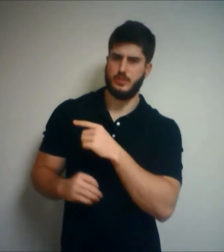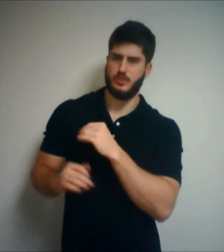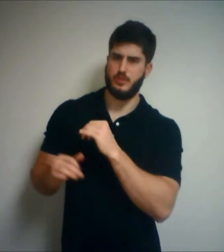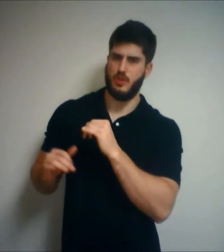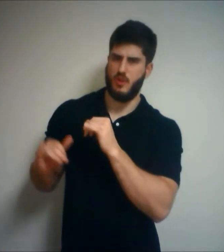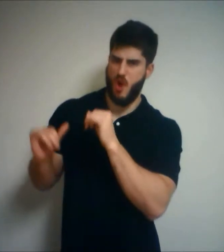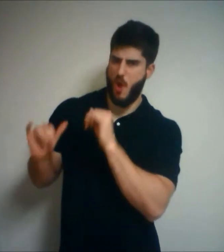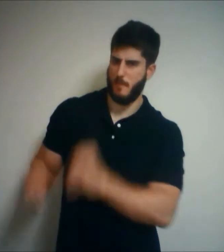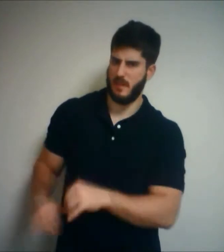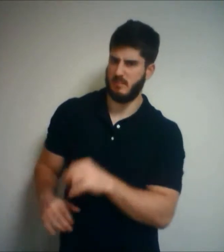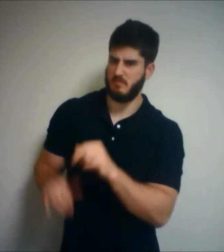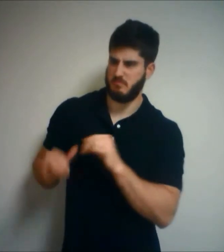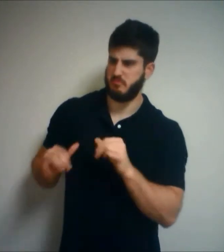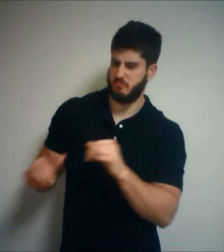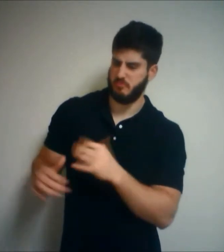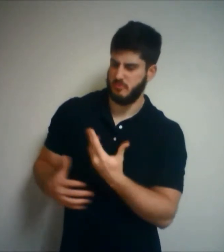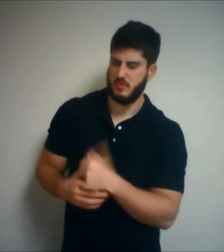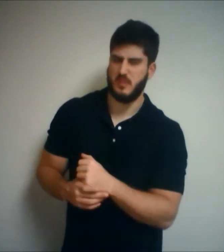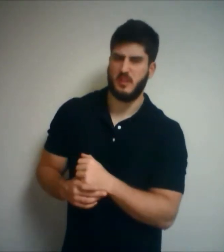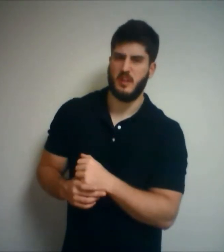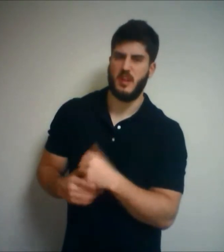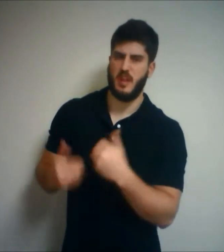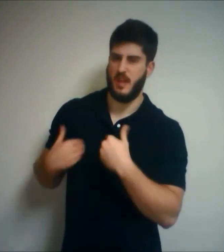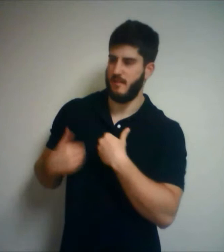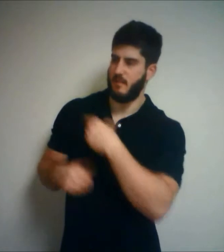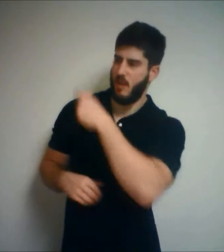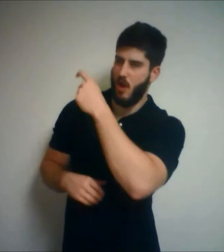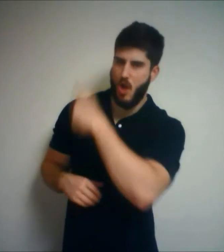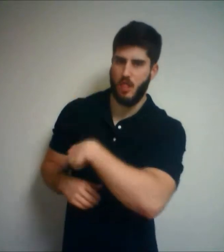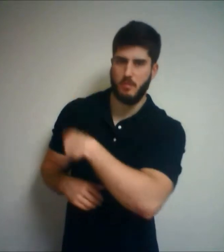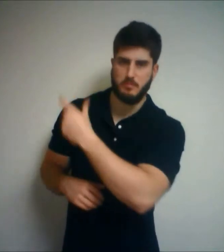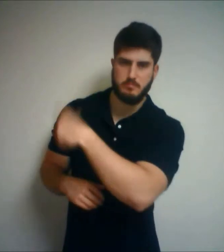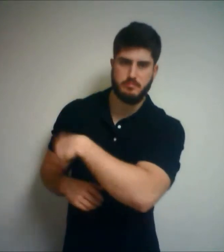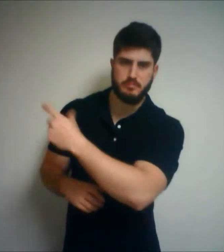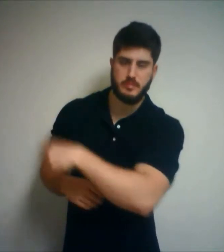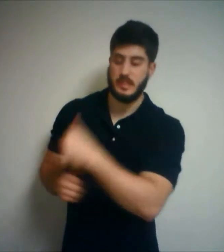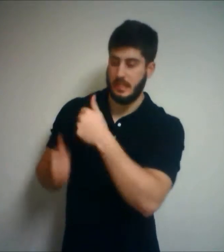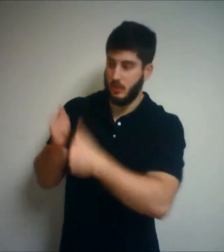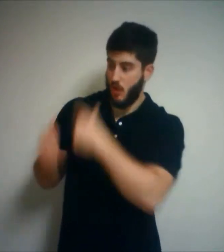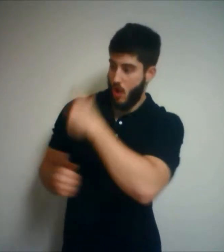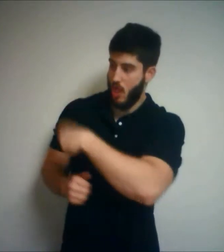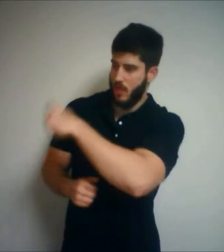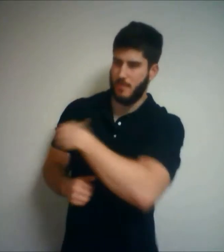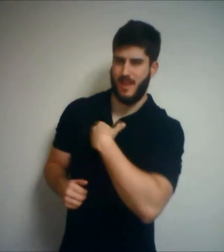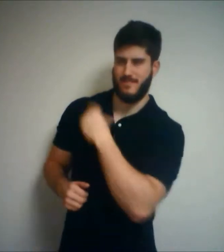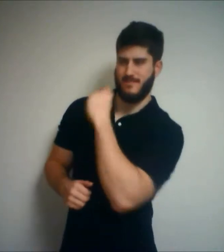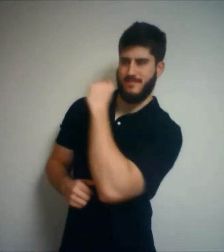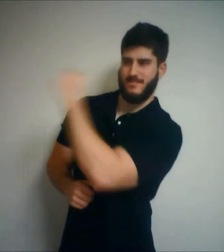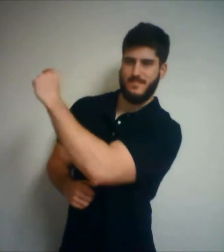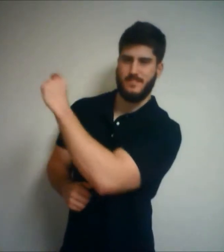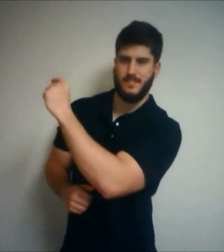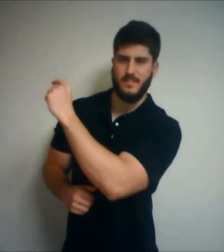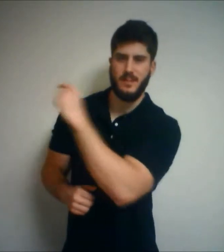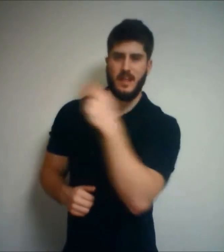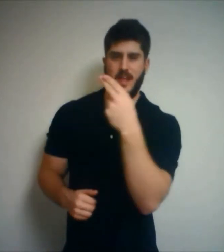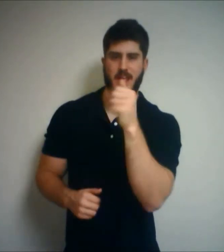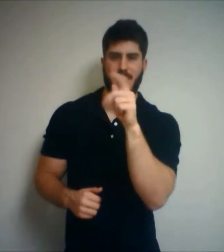set of columns. Each column has a header. And as you can see here,